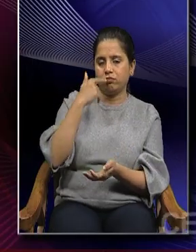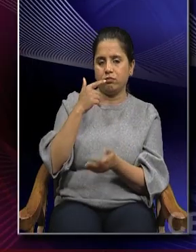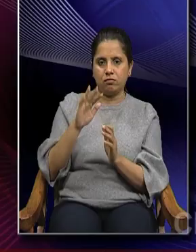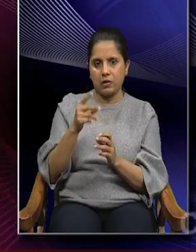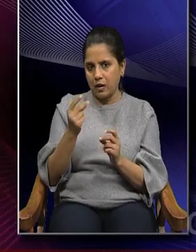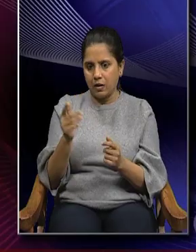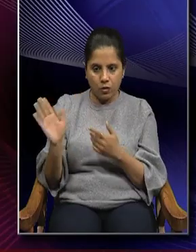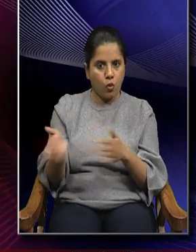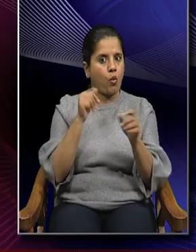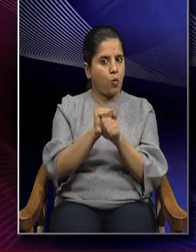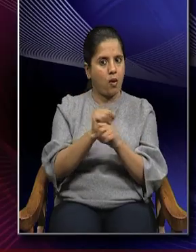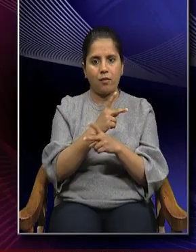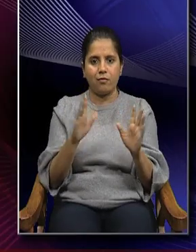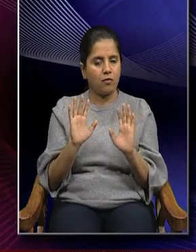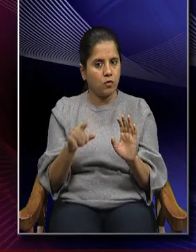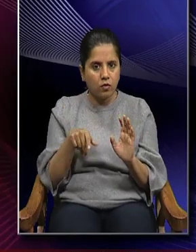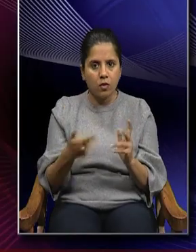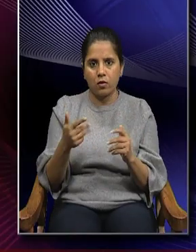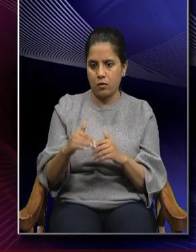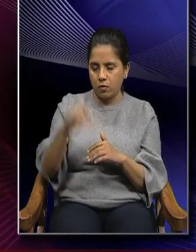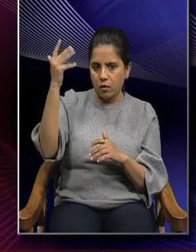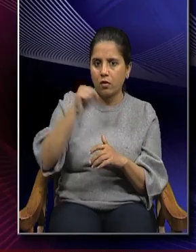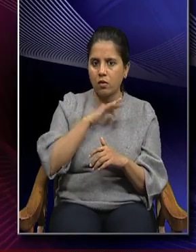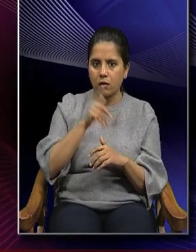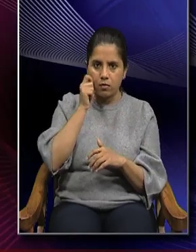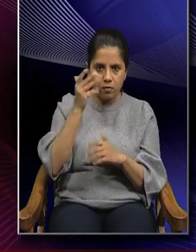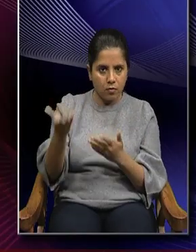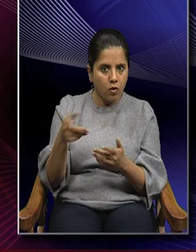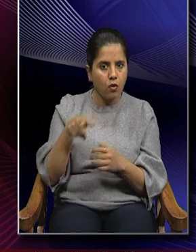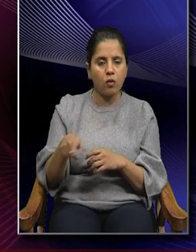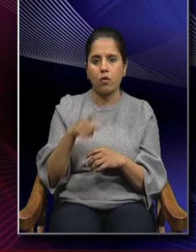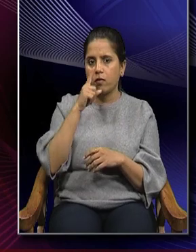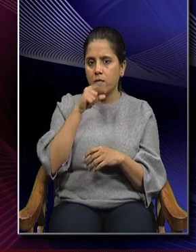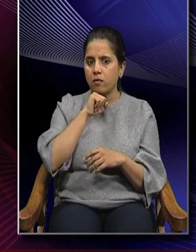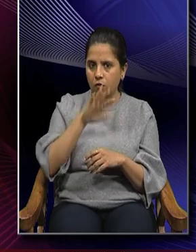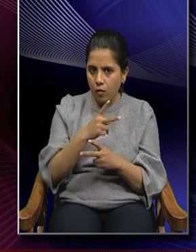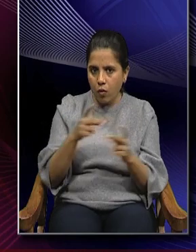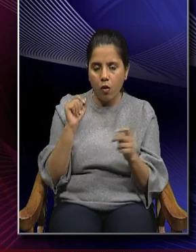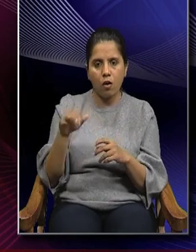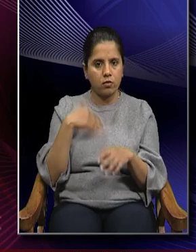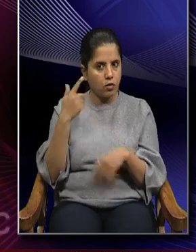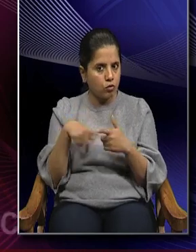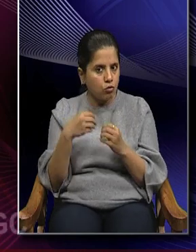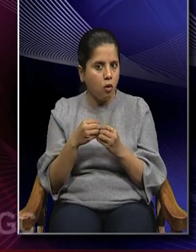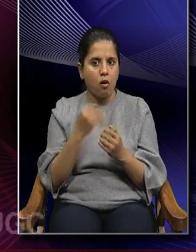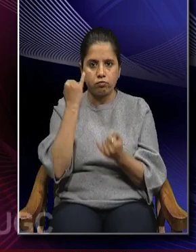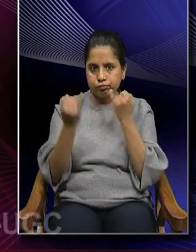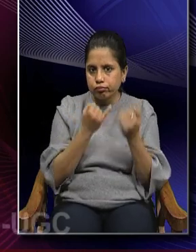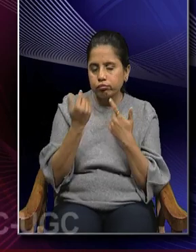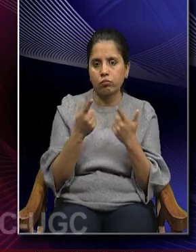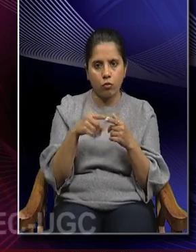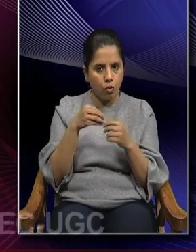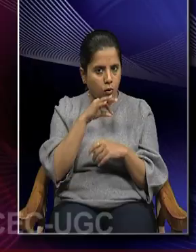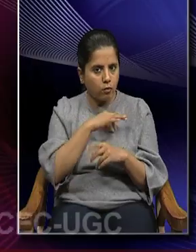into a young man or into a young girl, and then they go for their livelihood and they earn. And